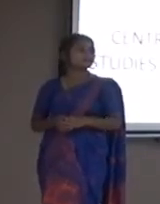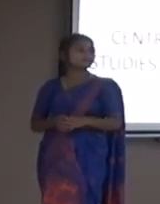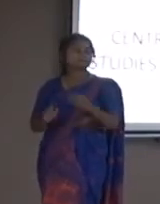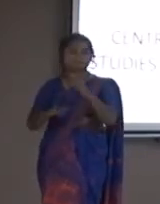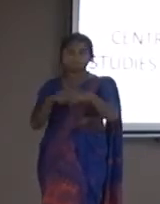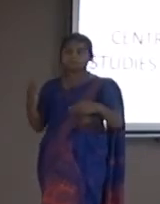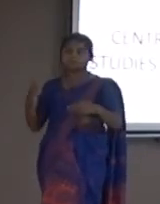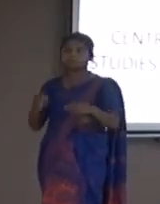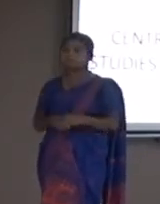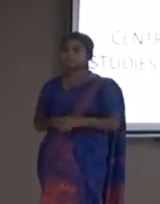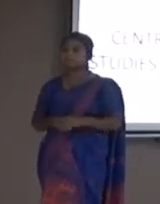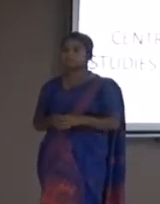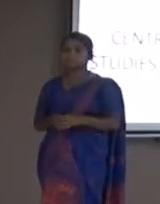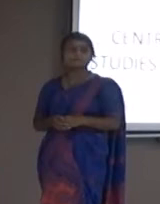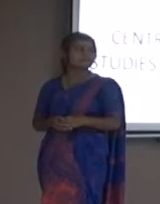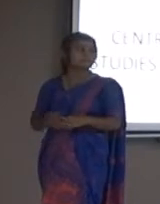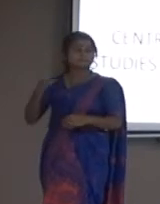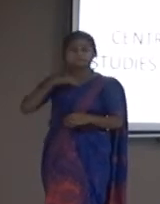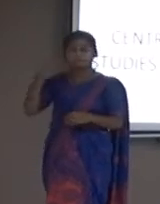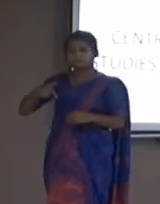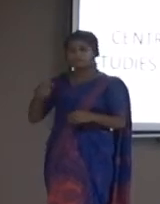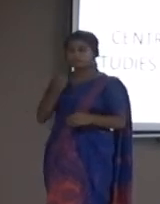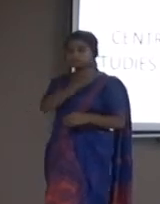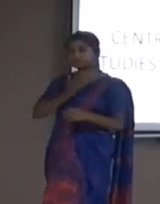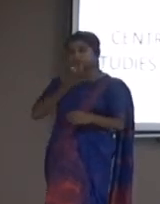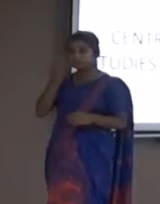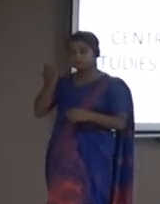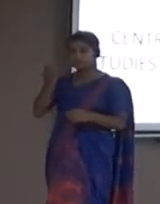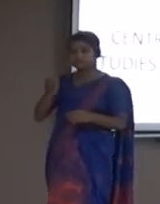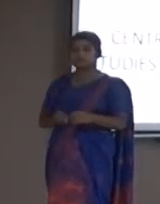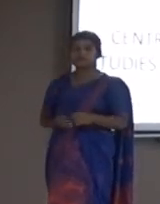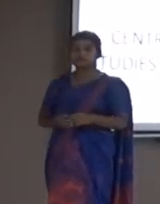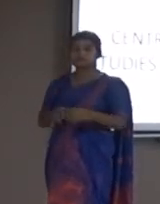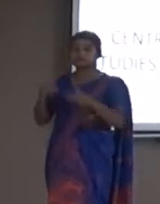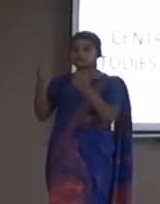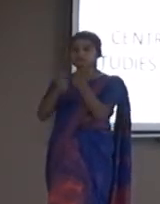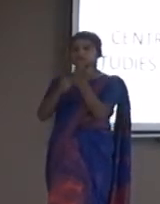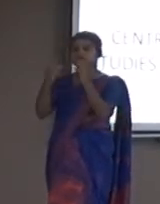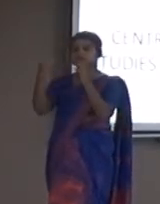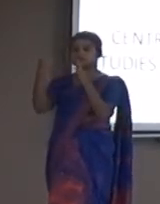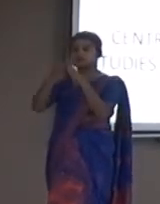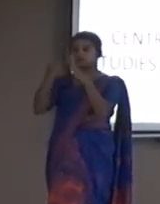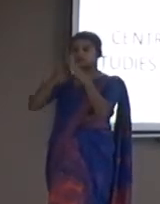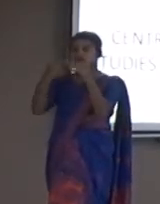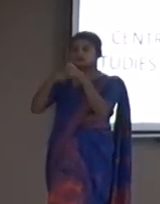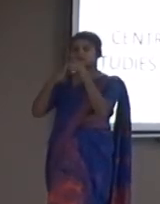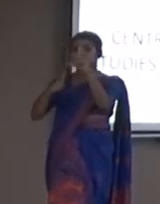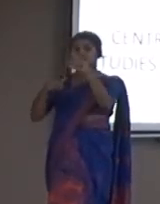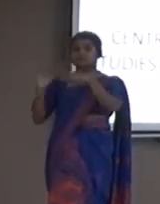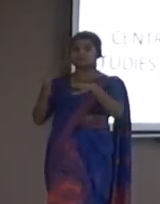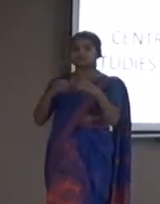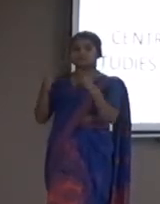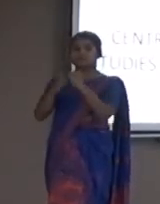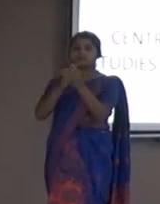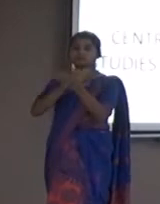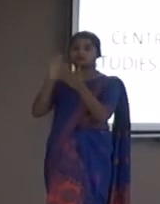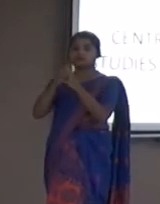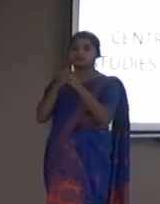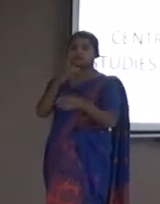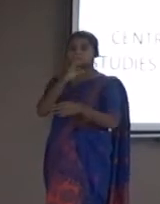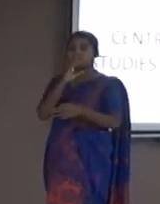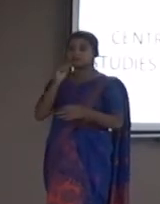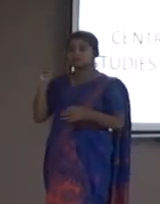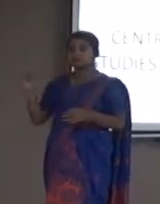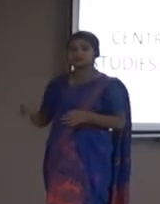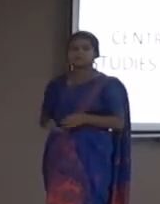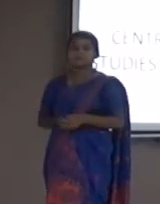Moving on, I would now like to request Honorable Mr. Justice Ujjal, who is the guest of honor for this evening. Please